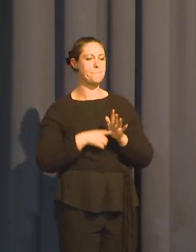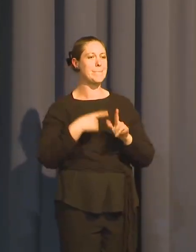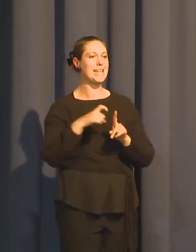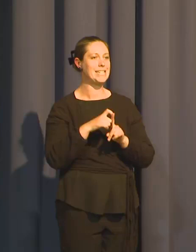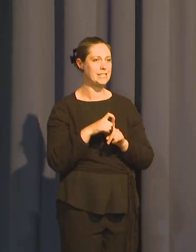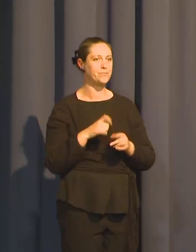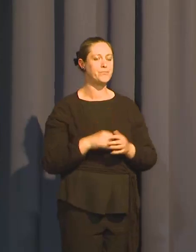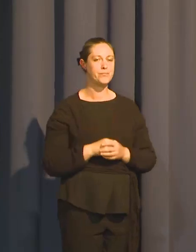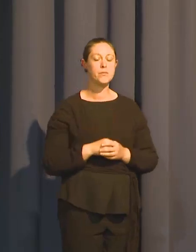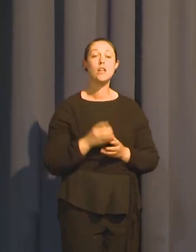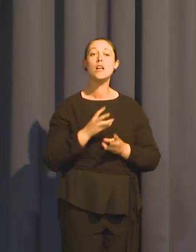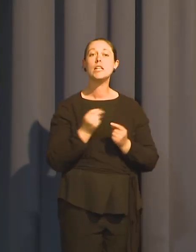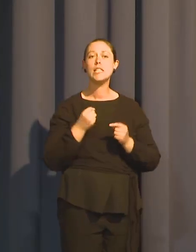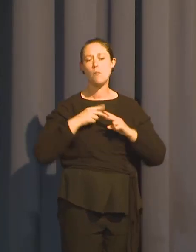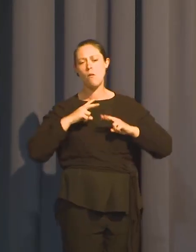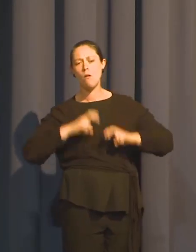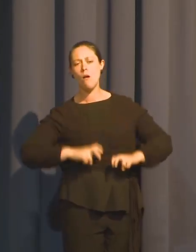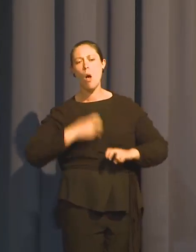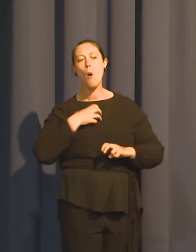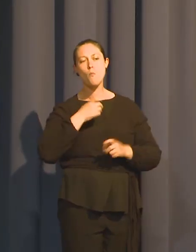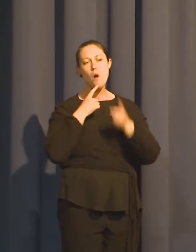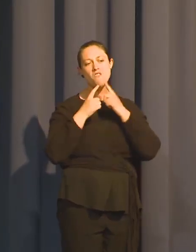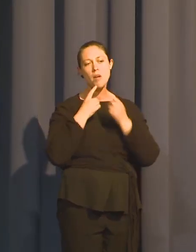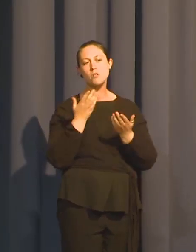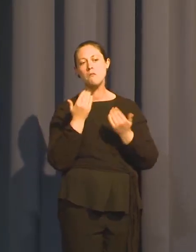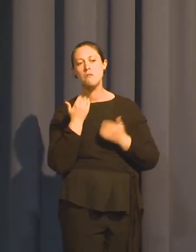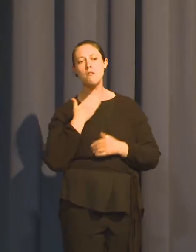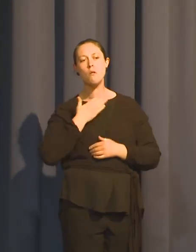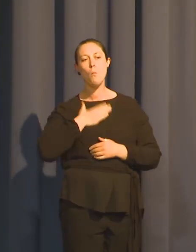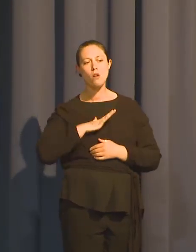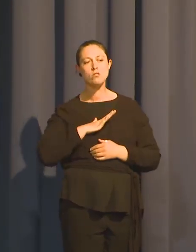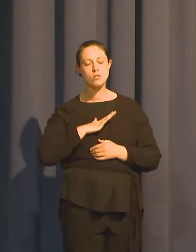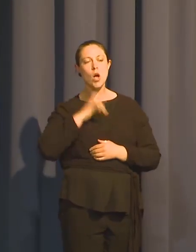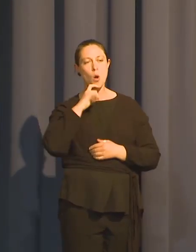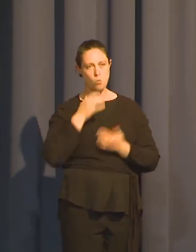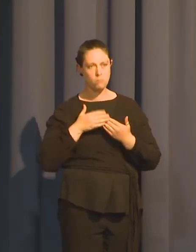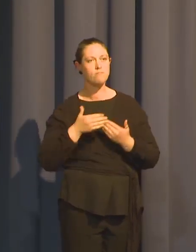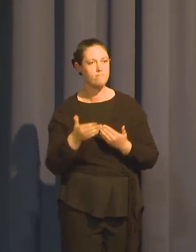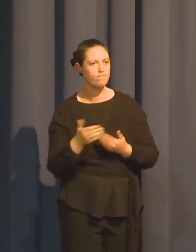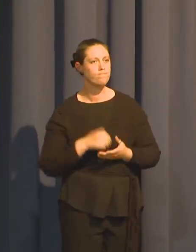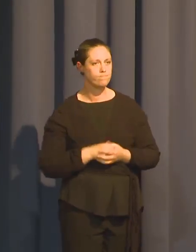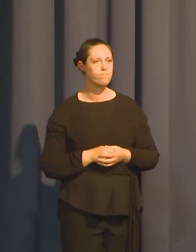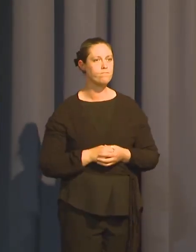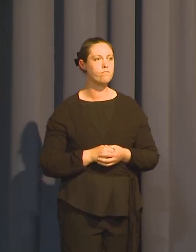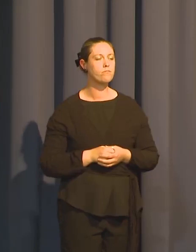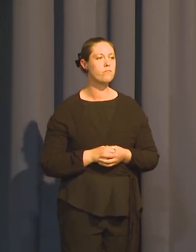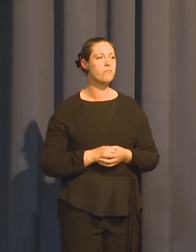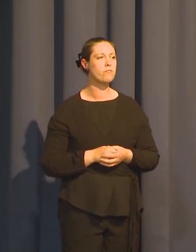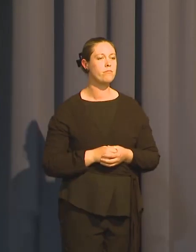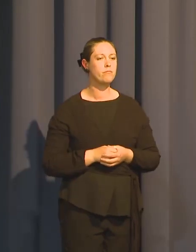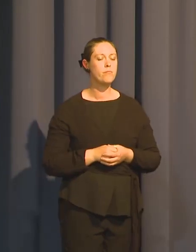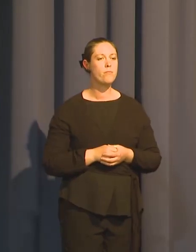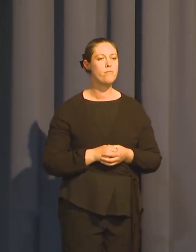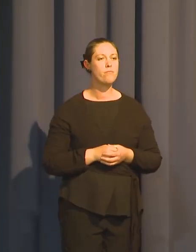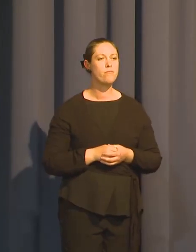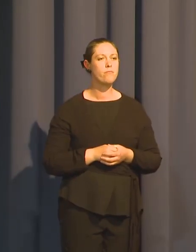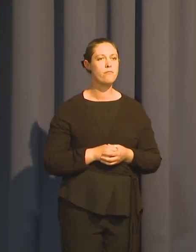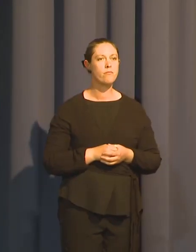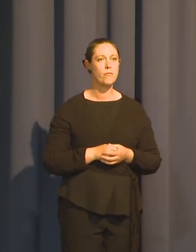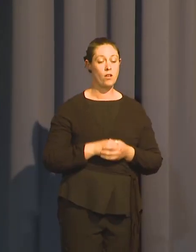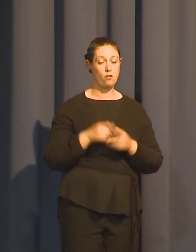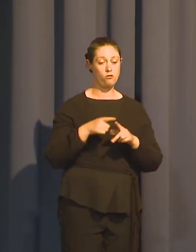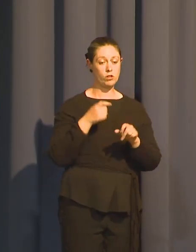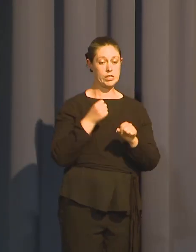some of them to get some more details on this. So for a lot of people, it was a clear link between hobbies